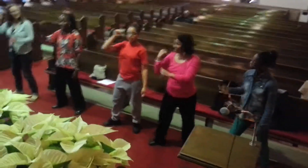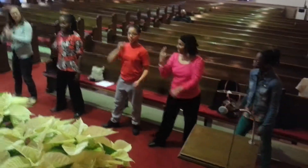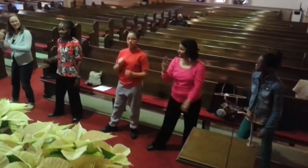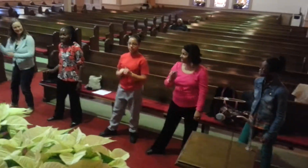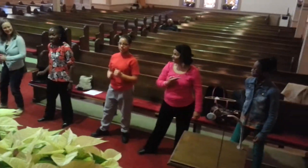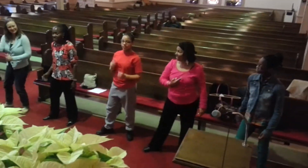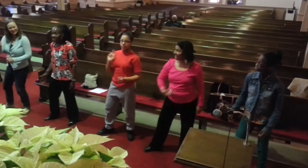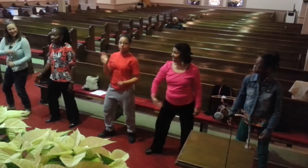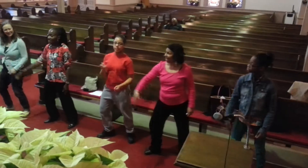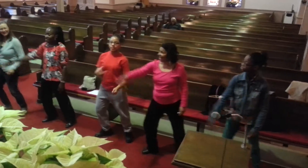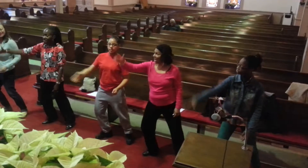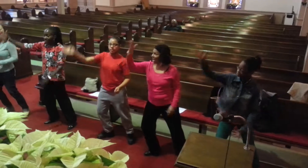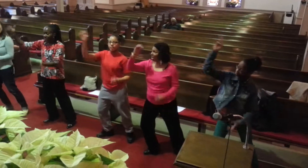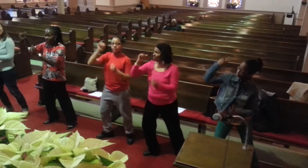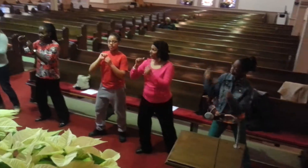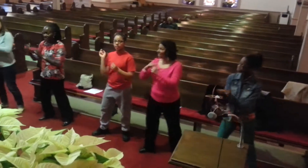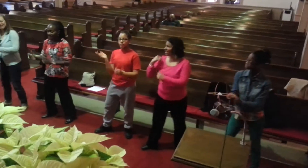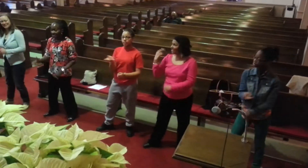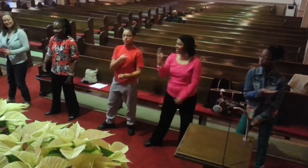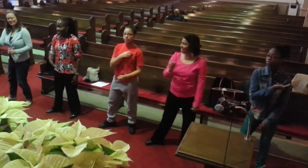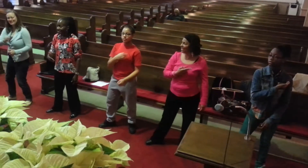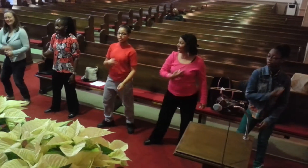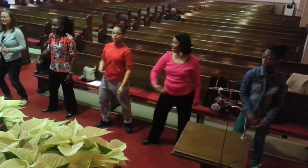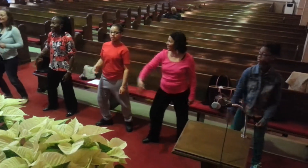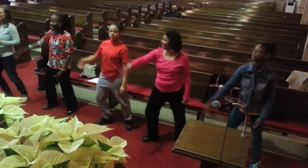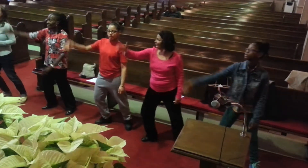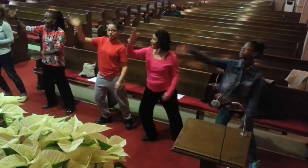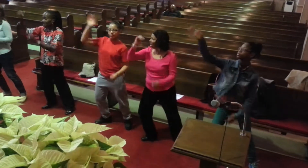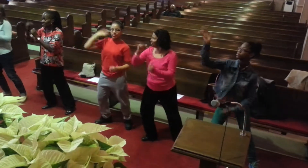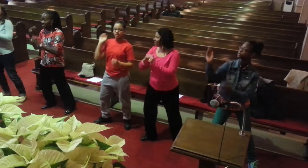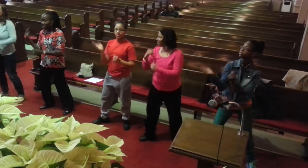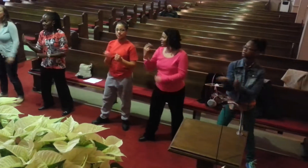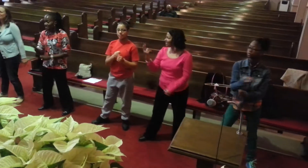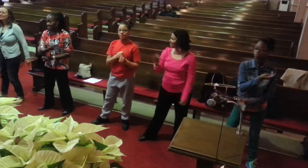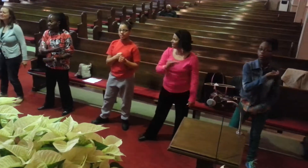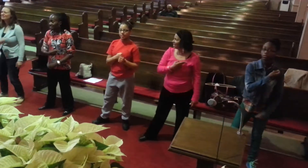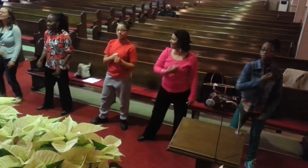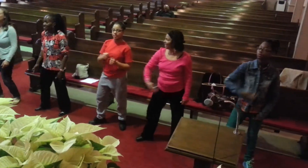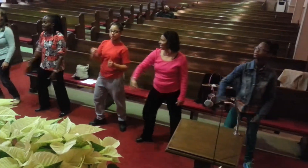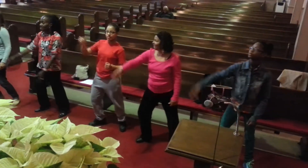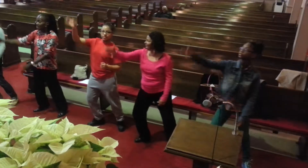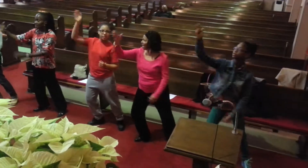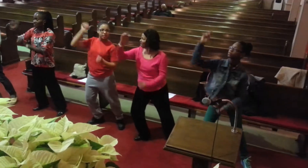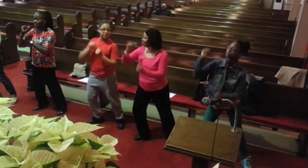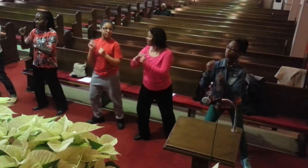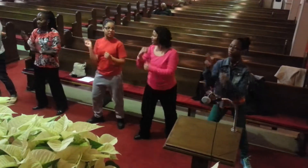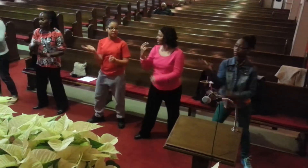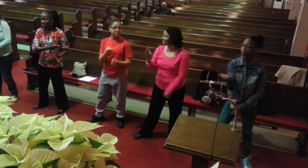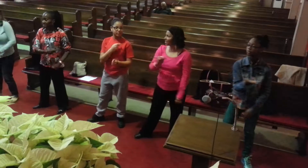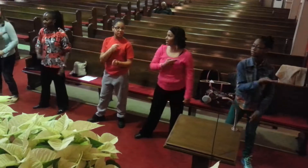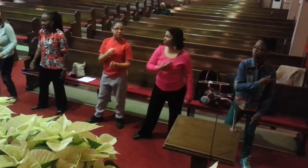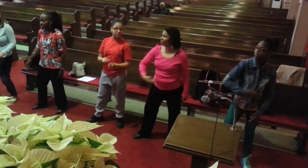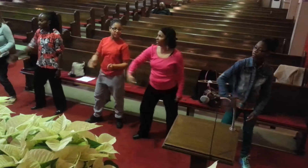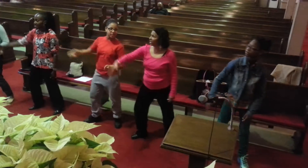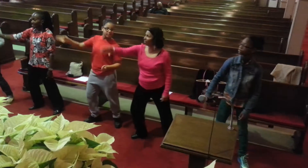us. God with us. God with us. God with us. Melvina, give me a